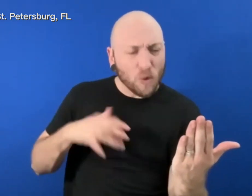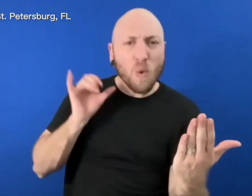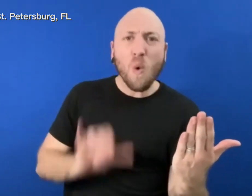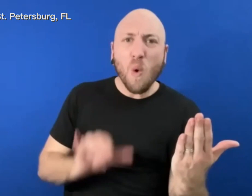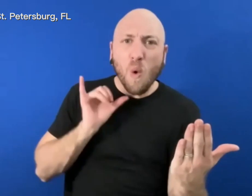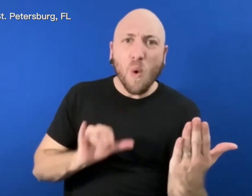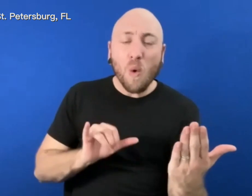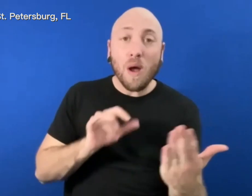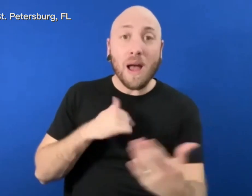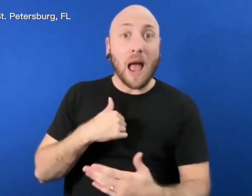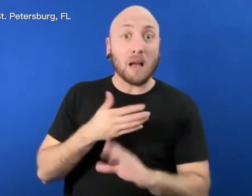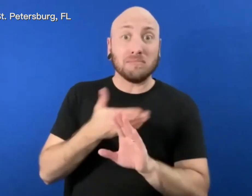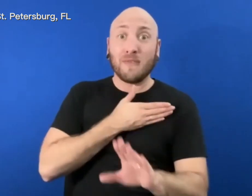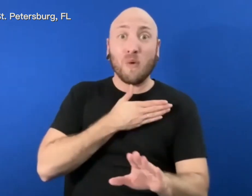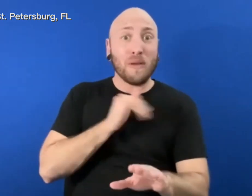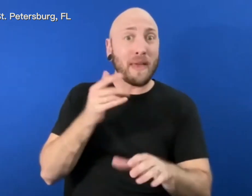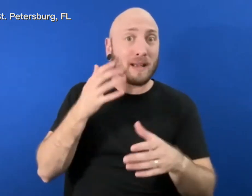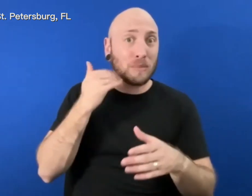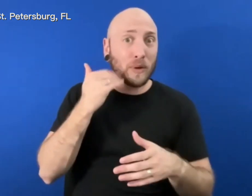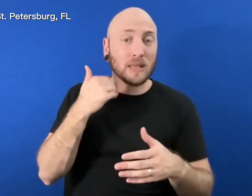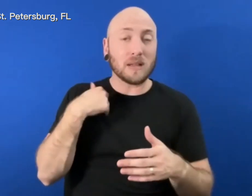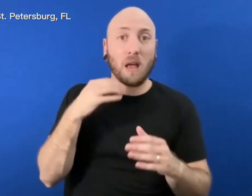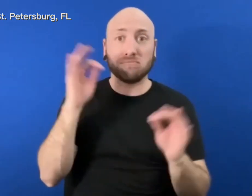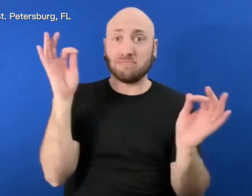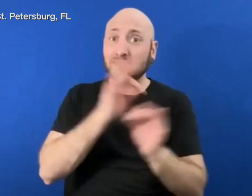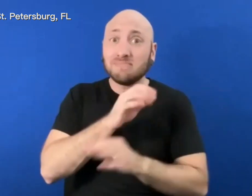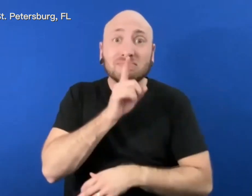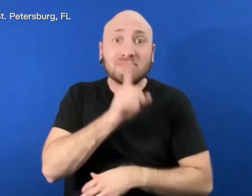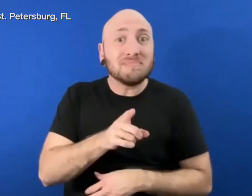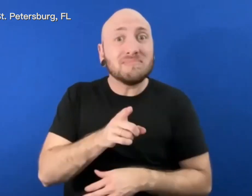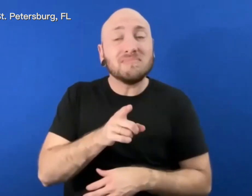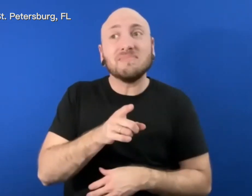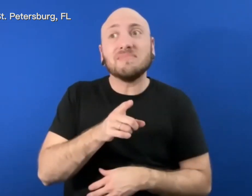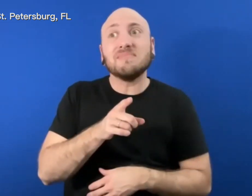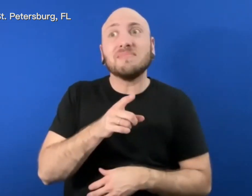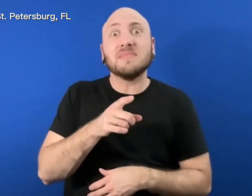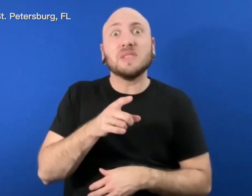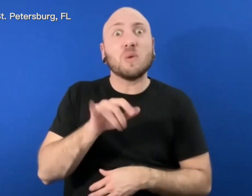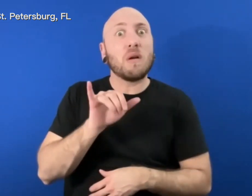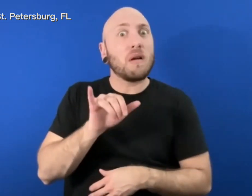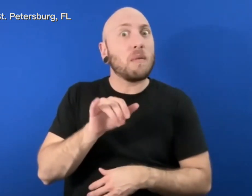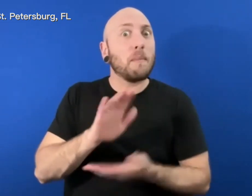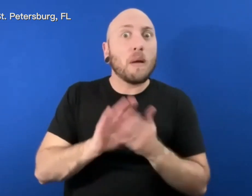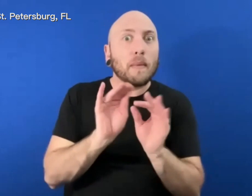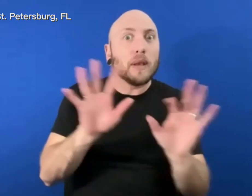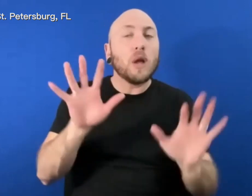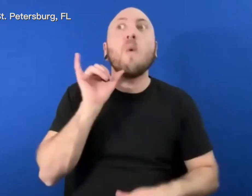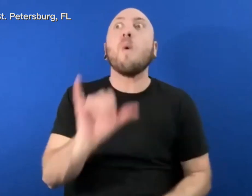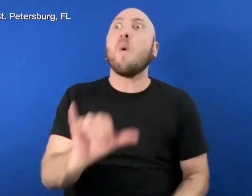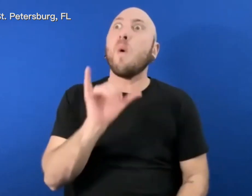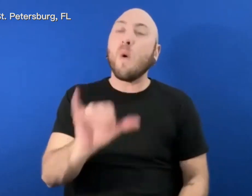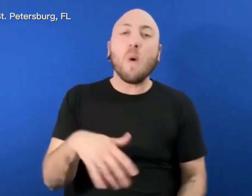it really just shined a light on the way I operated. And then yeah, and then